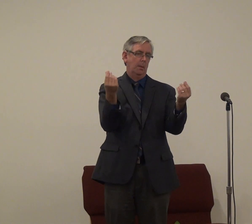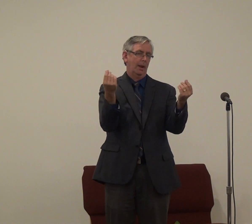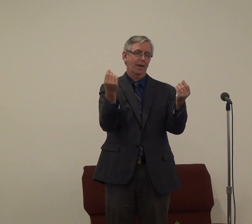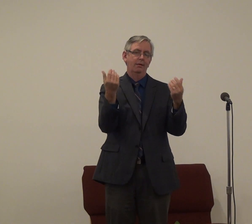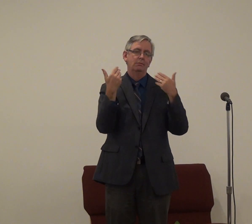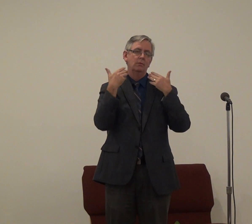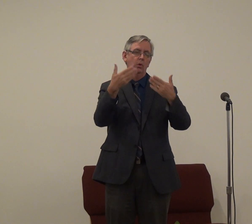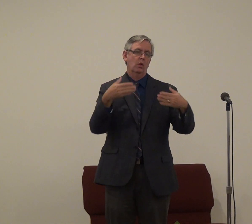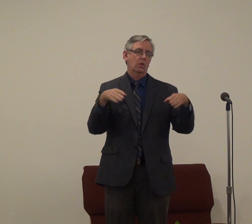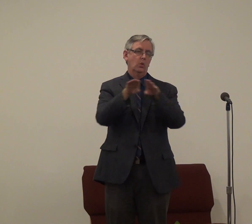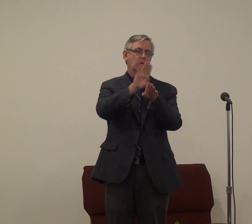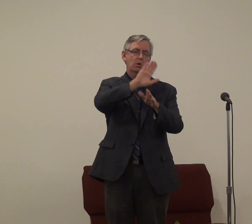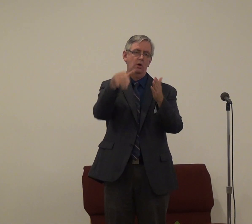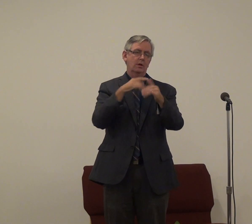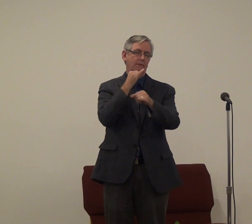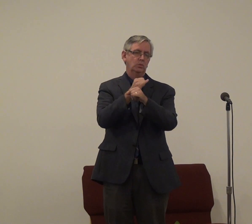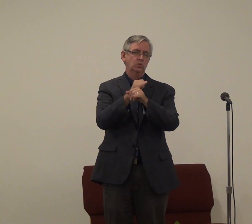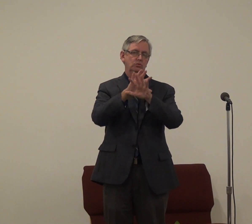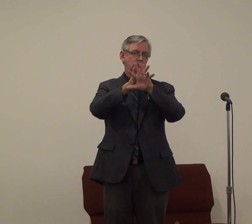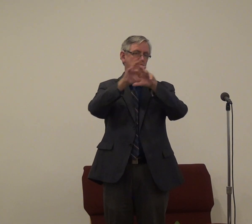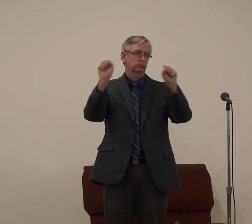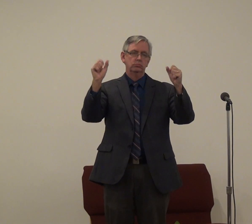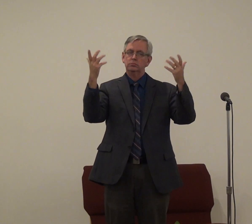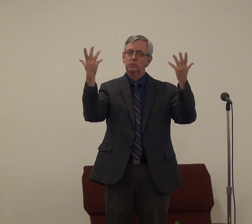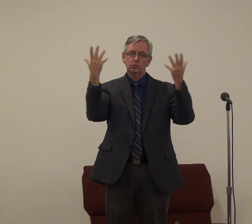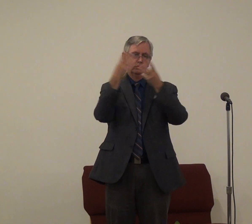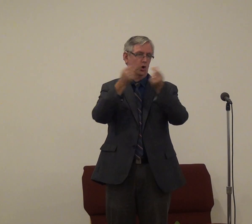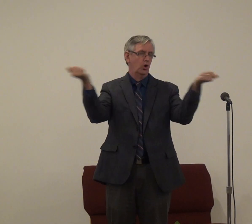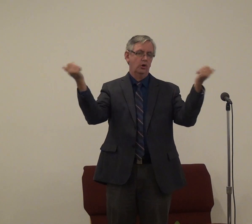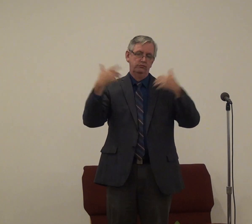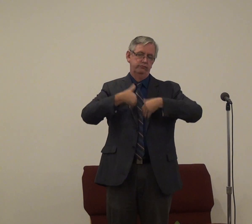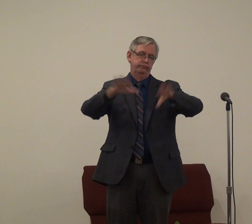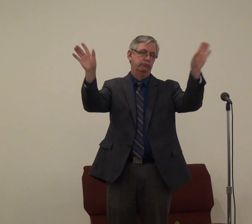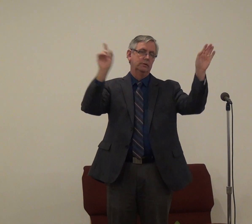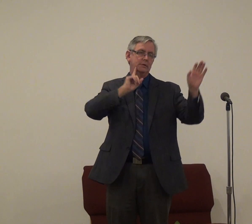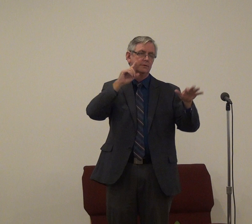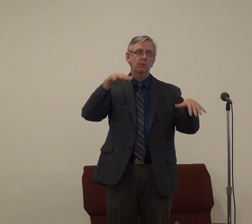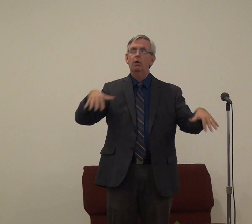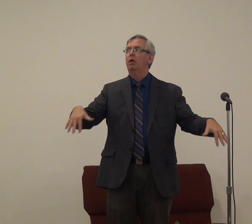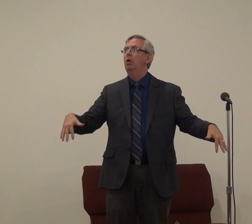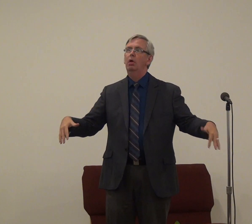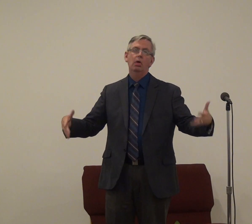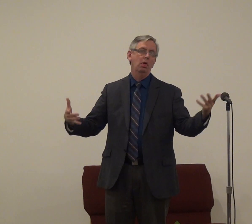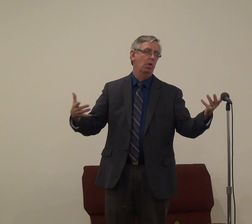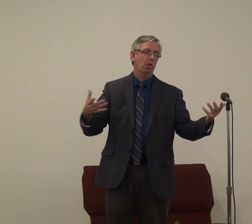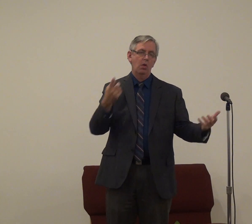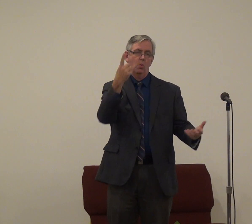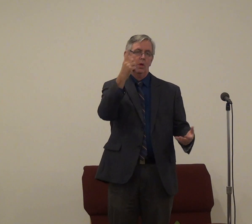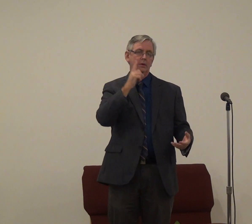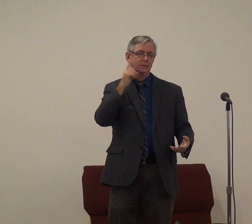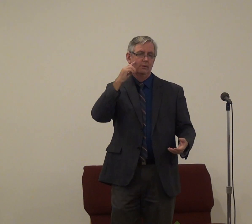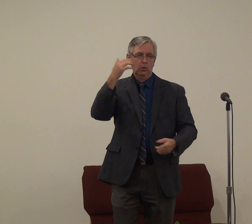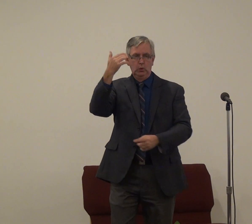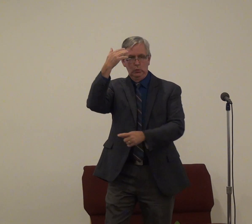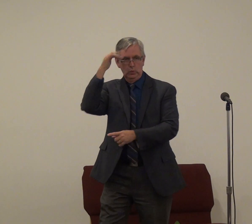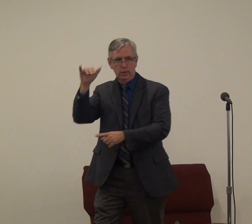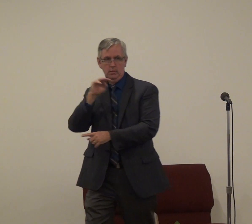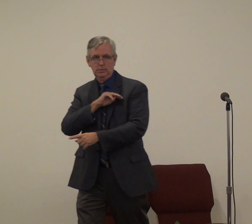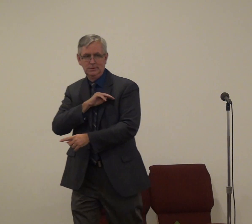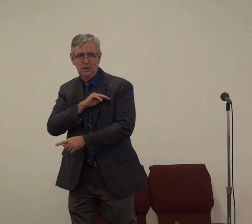is the government is bankrupt over there, and they closed all the schools for the deaf. The deaf didn't know where to go. There